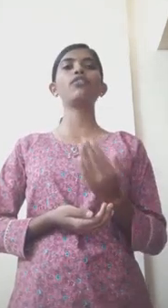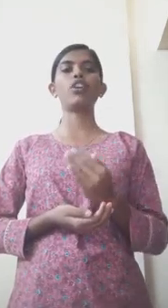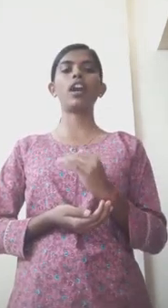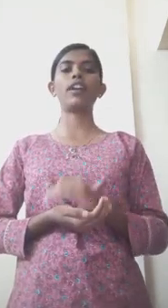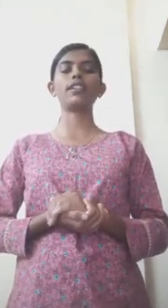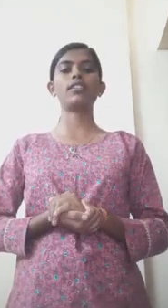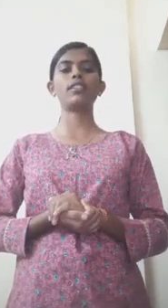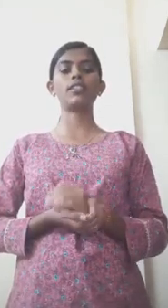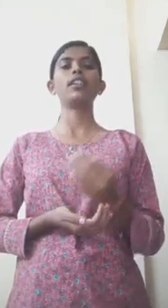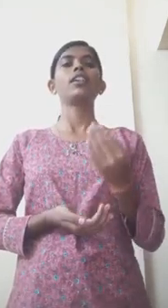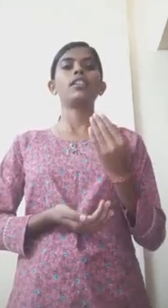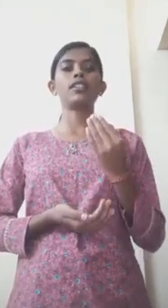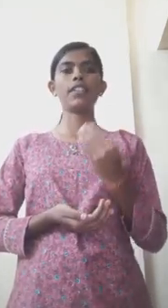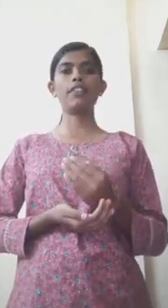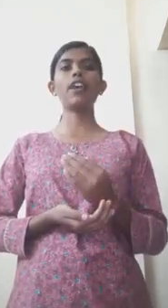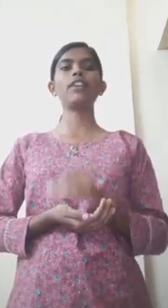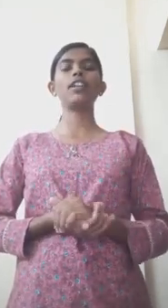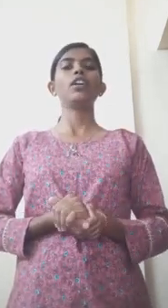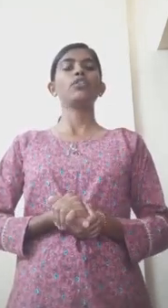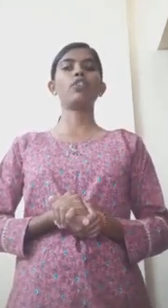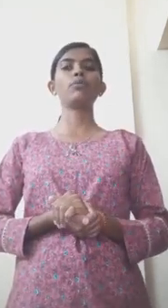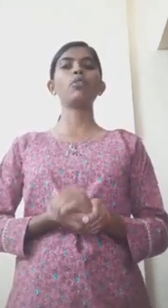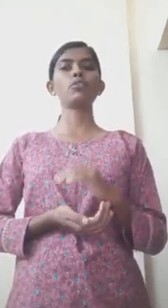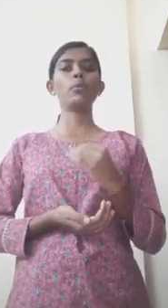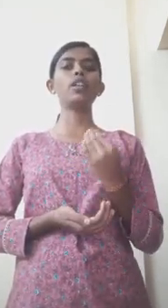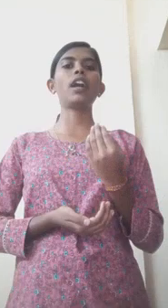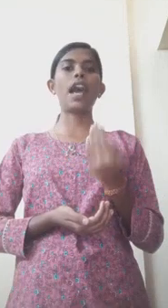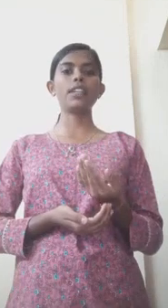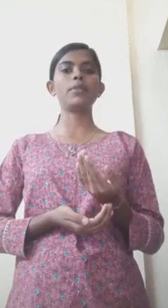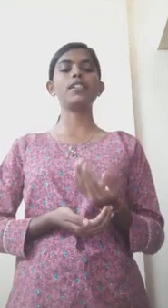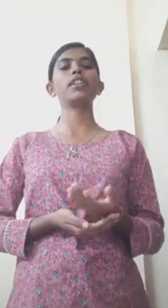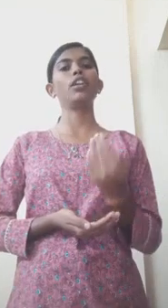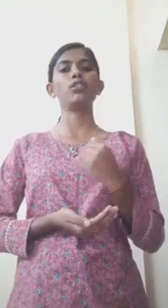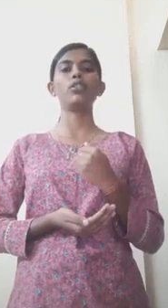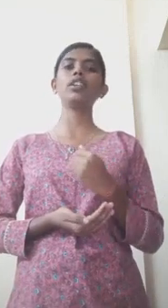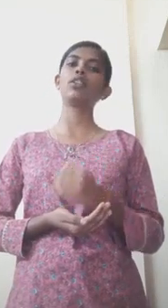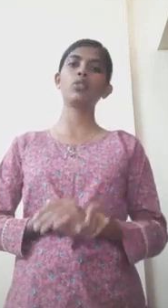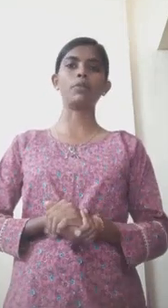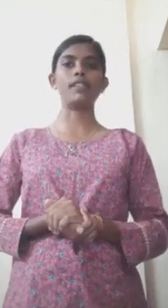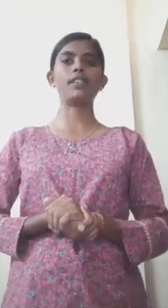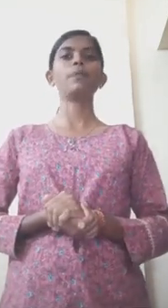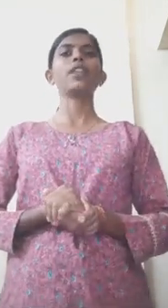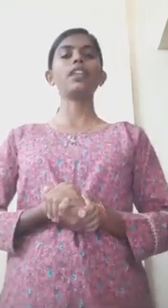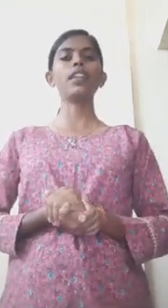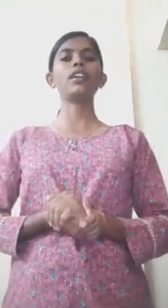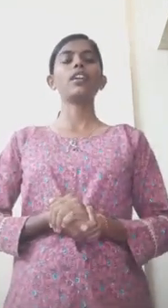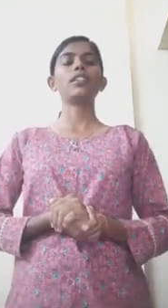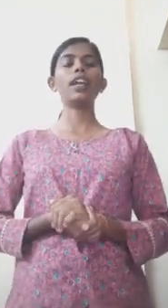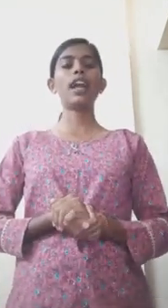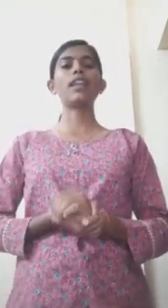for our survival for most of the animals including humans. Then there are